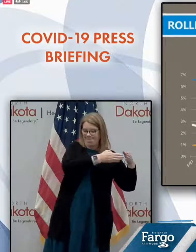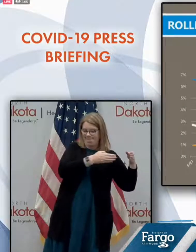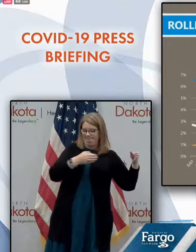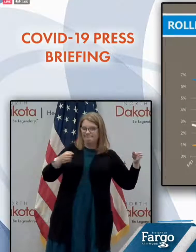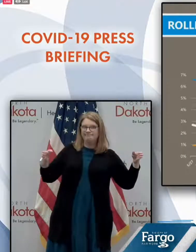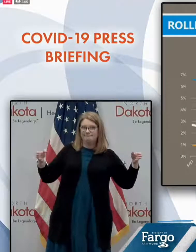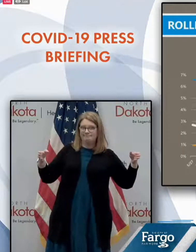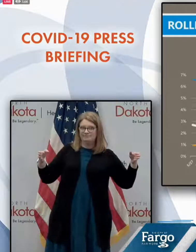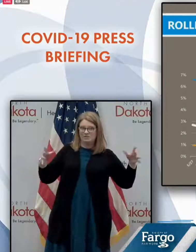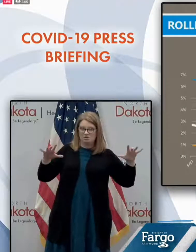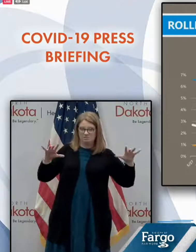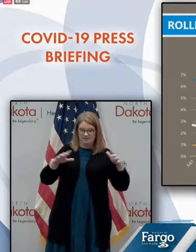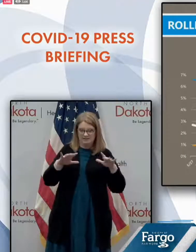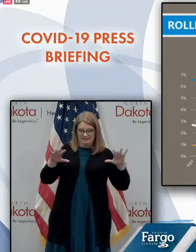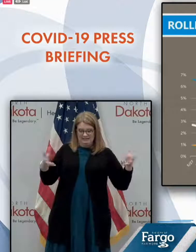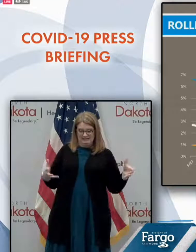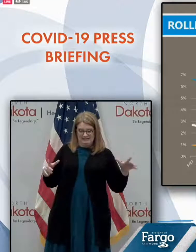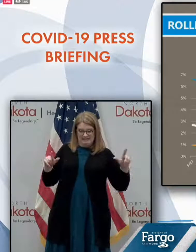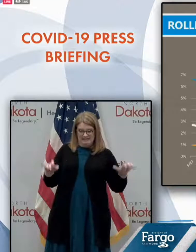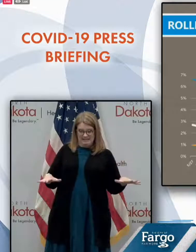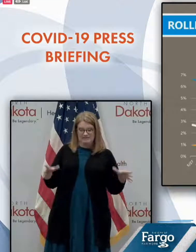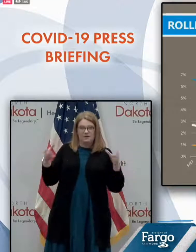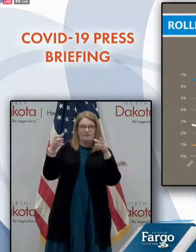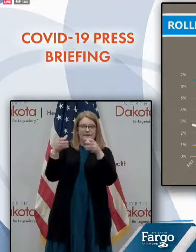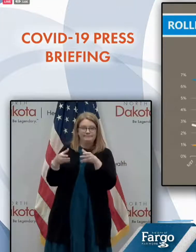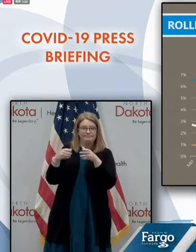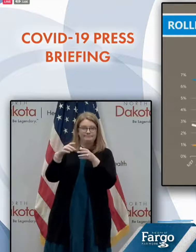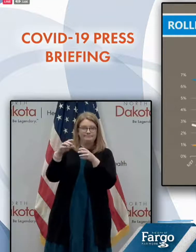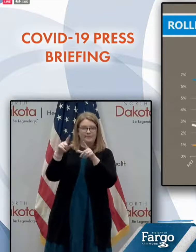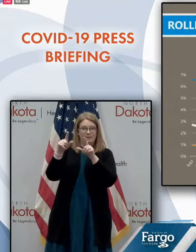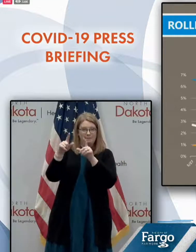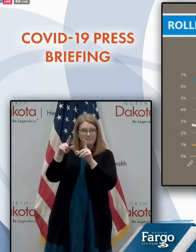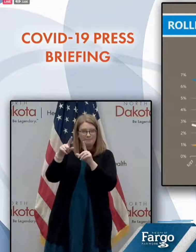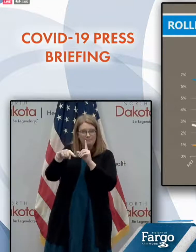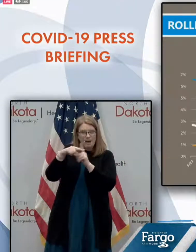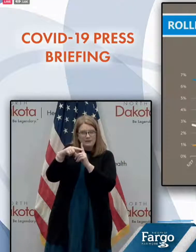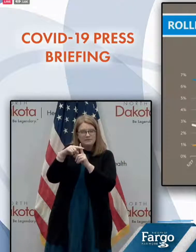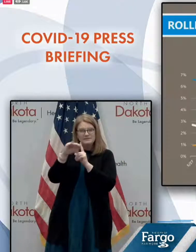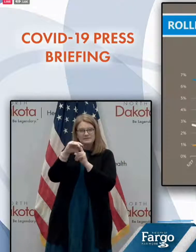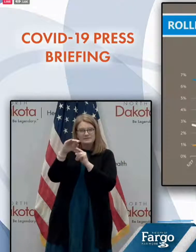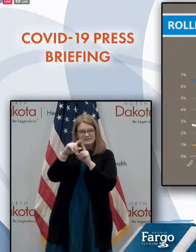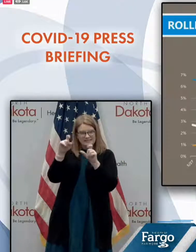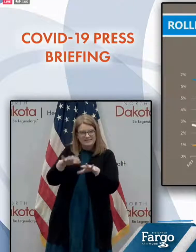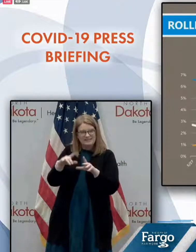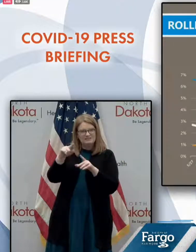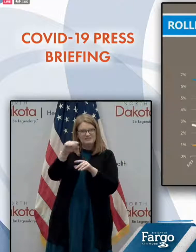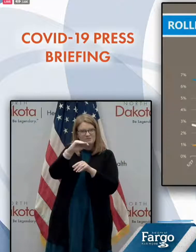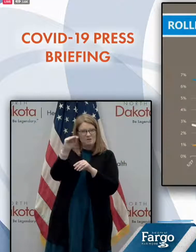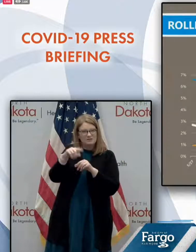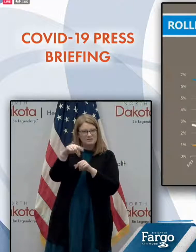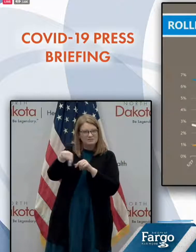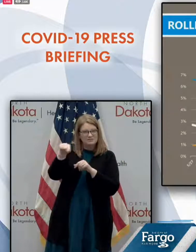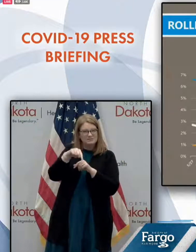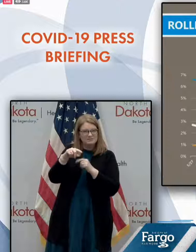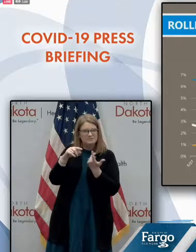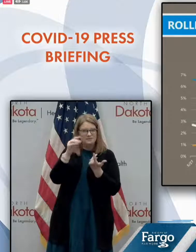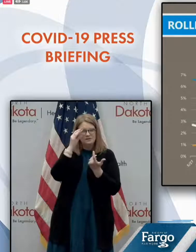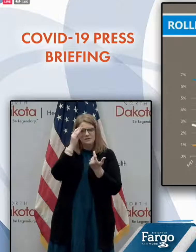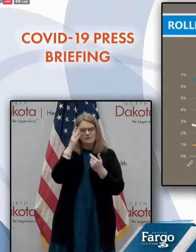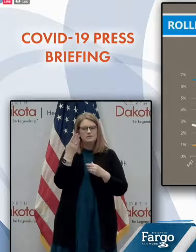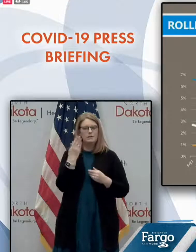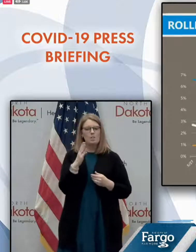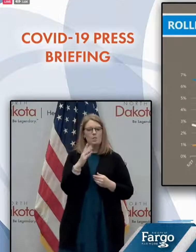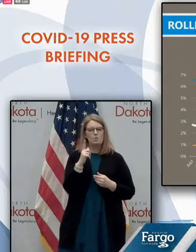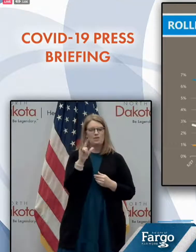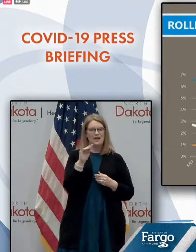positivity rate, and of course this takes the percent of positive tests we have out of all the tests we've taken in that day. The blue line